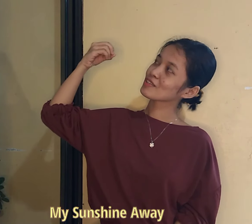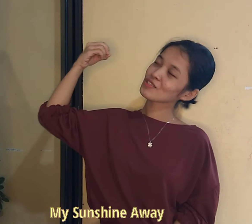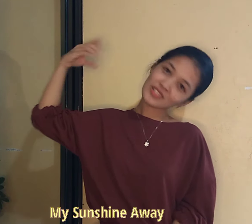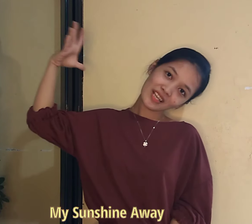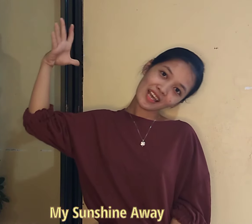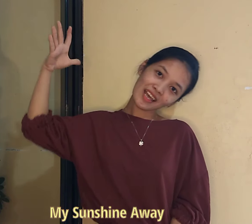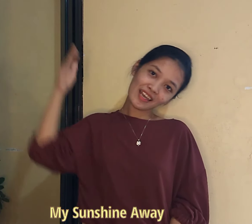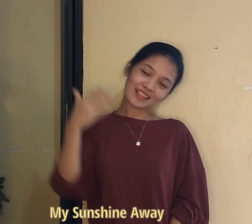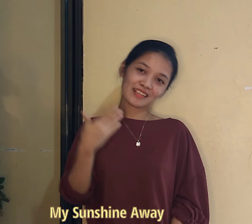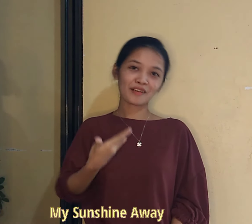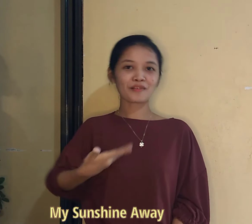away